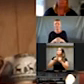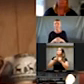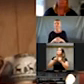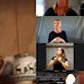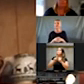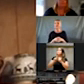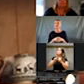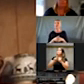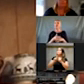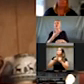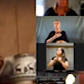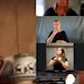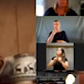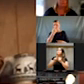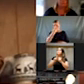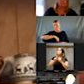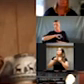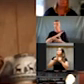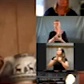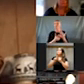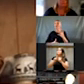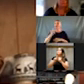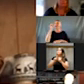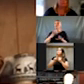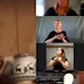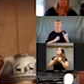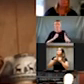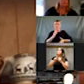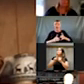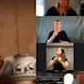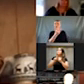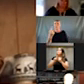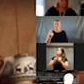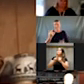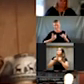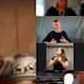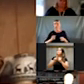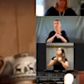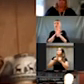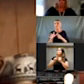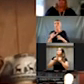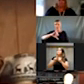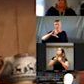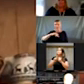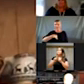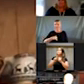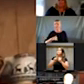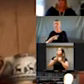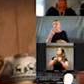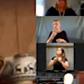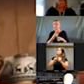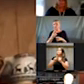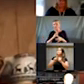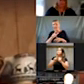I want to share something personal. Last year, on March 21st, I got sick with COVID-19. After a couple of weeks,